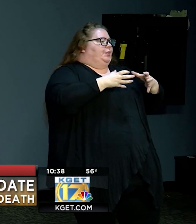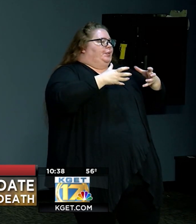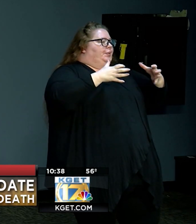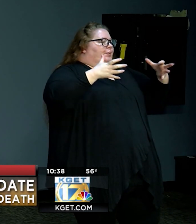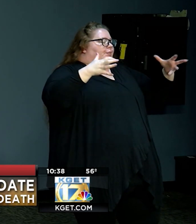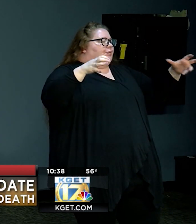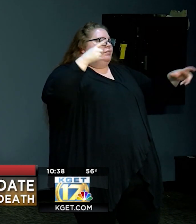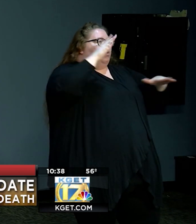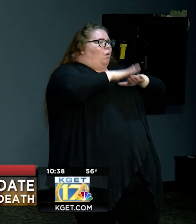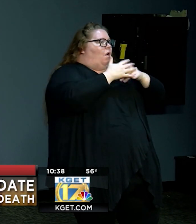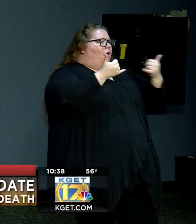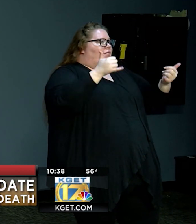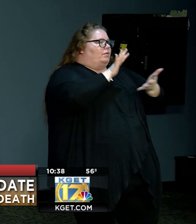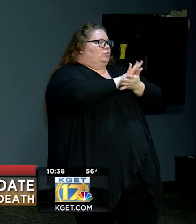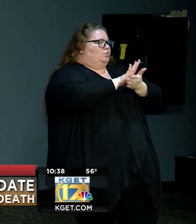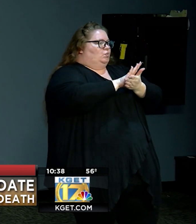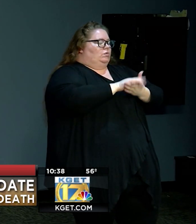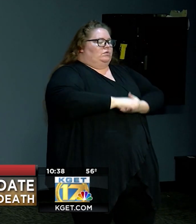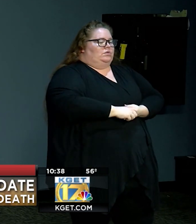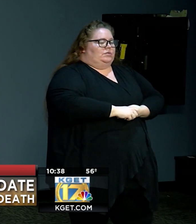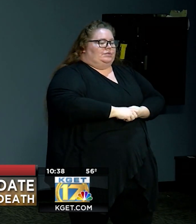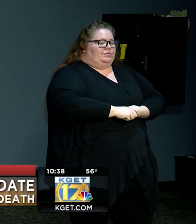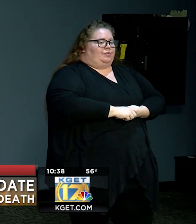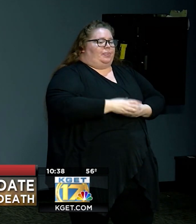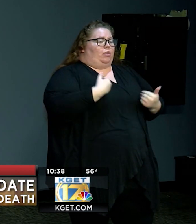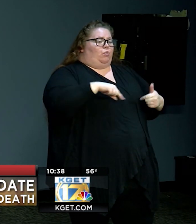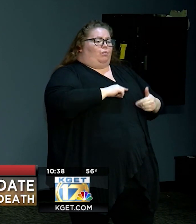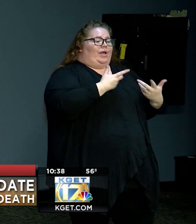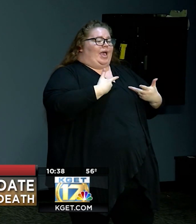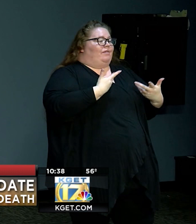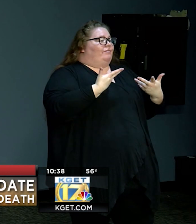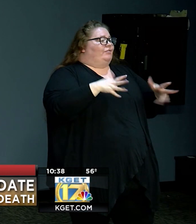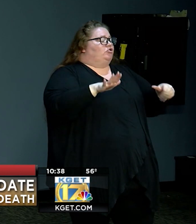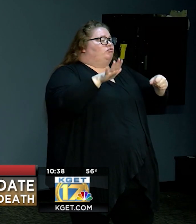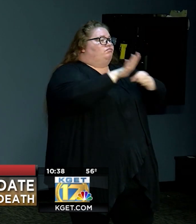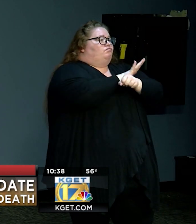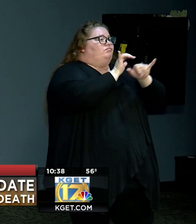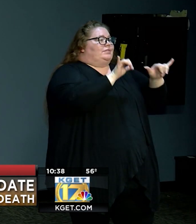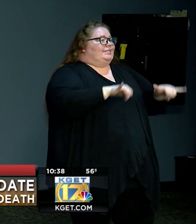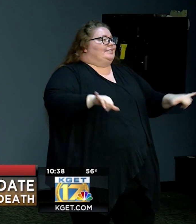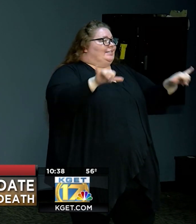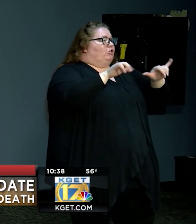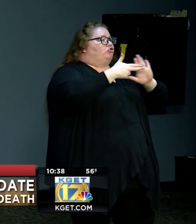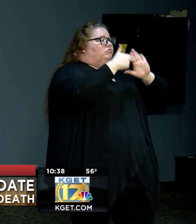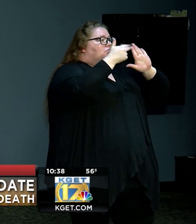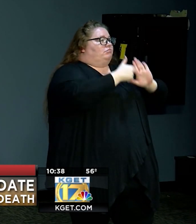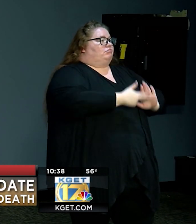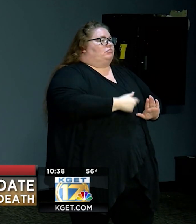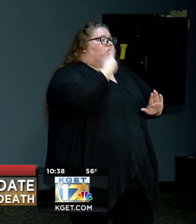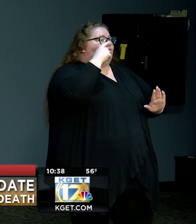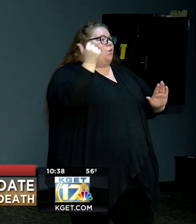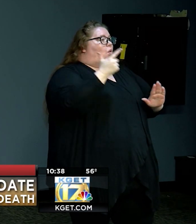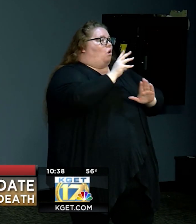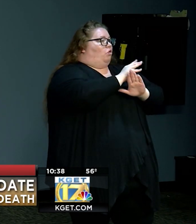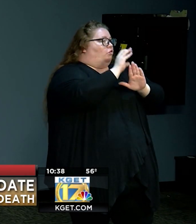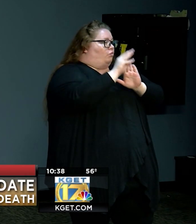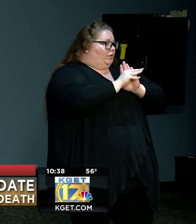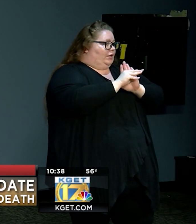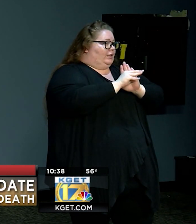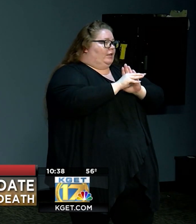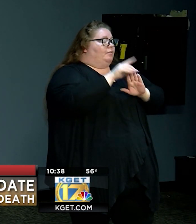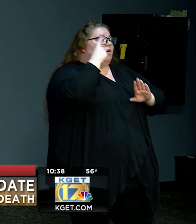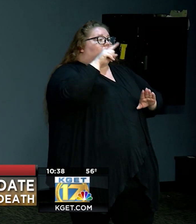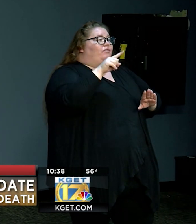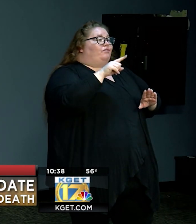school. And we have complete standards-based curriculum developed in all areas for